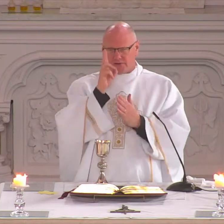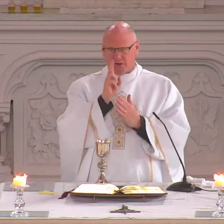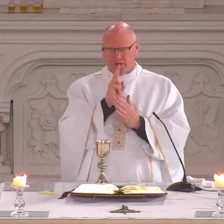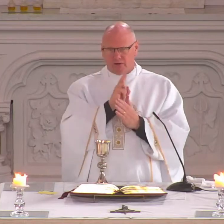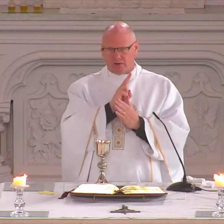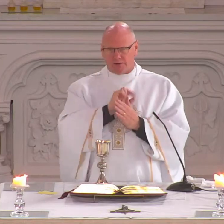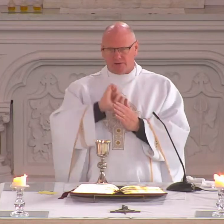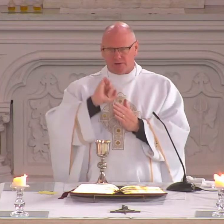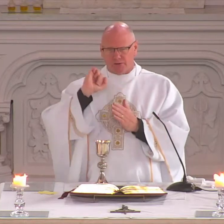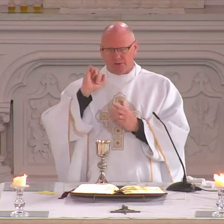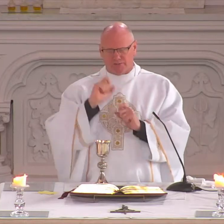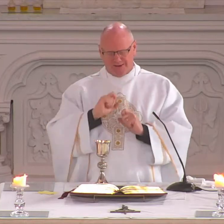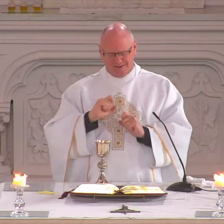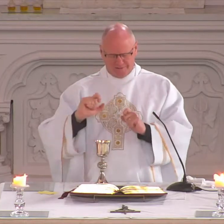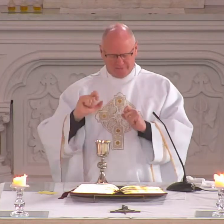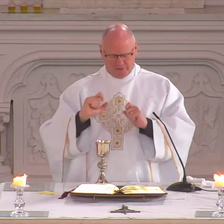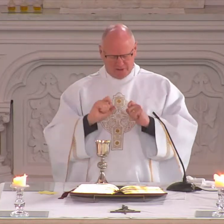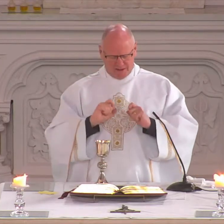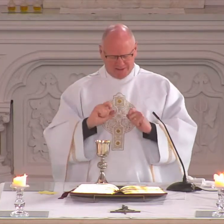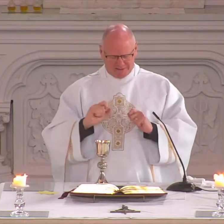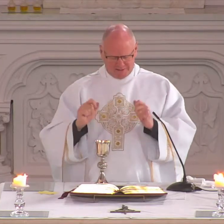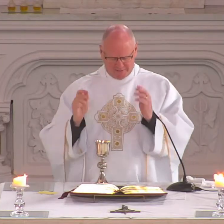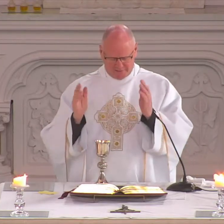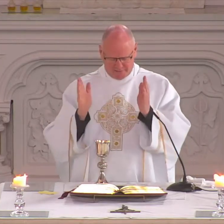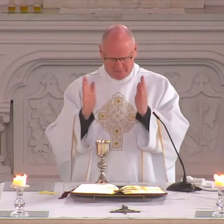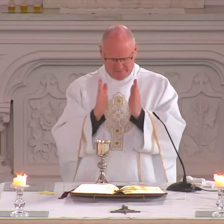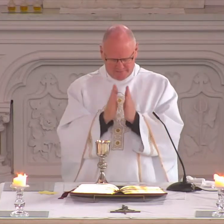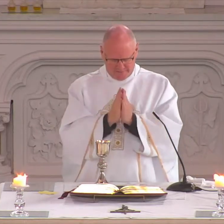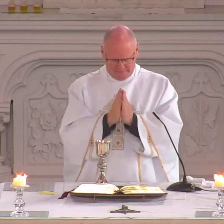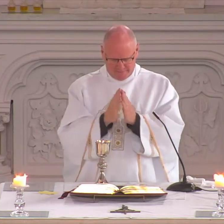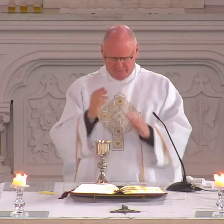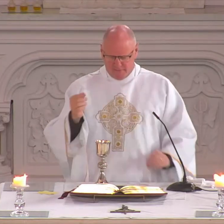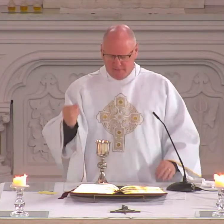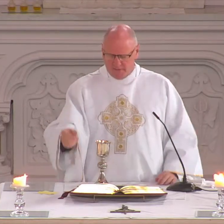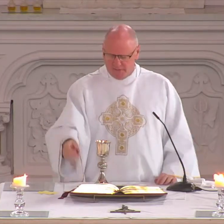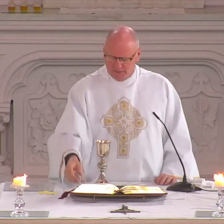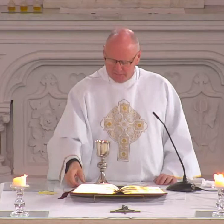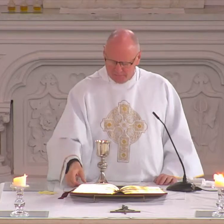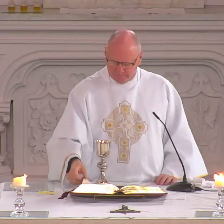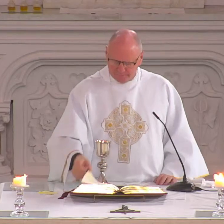and honor is yours forever and ever.